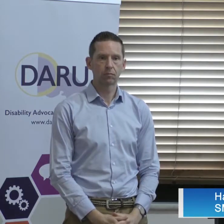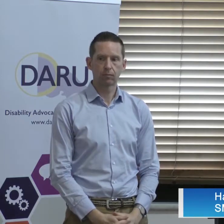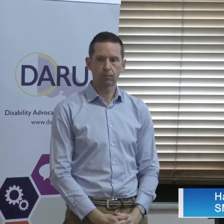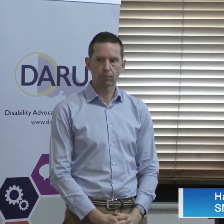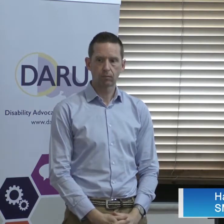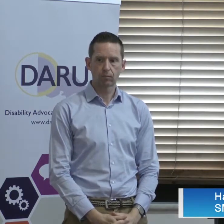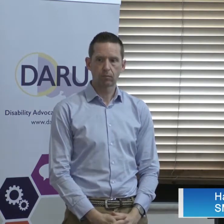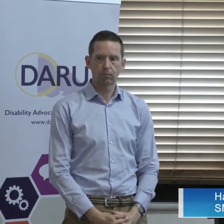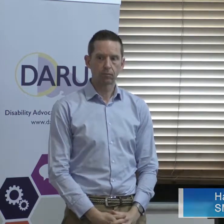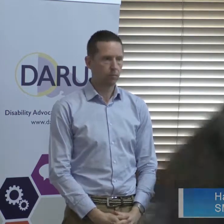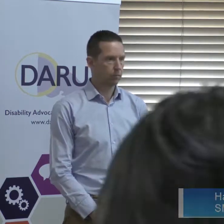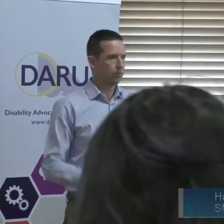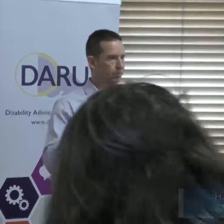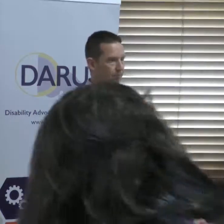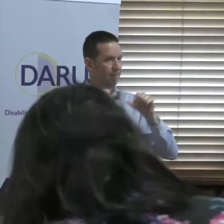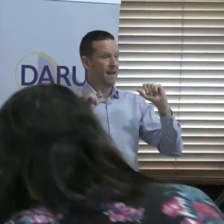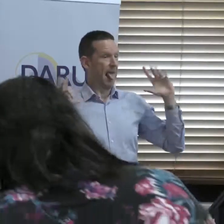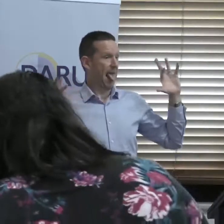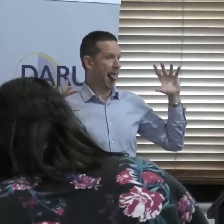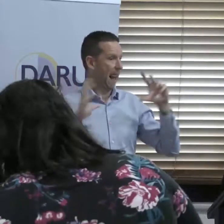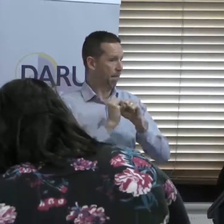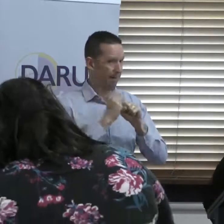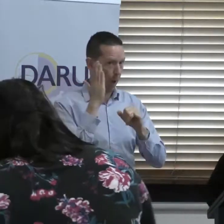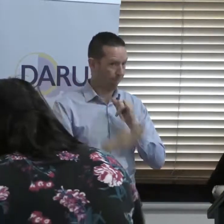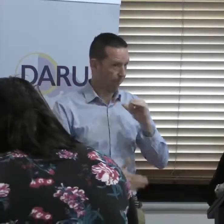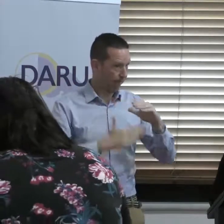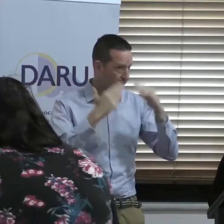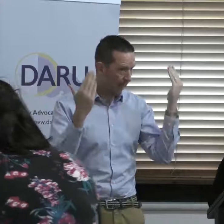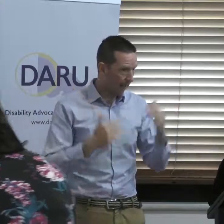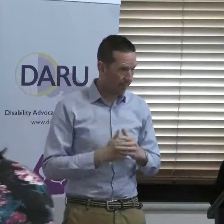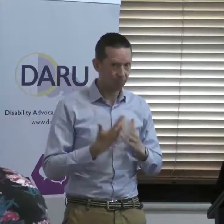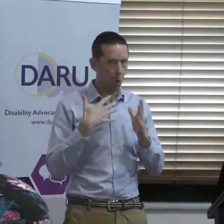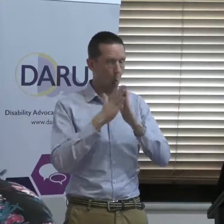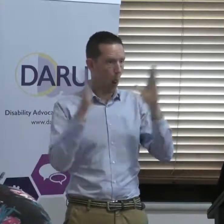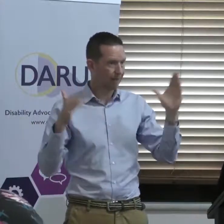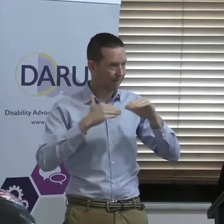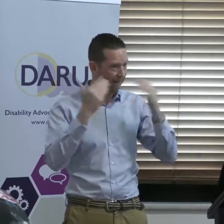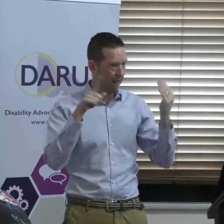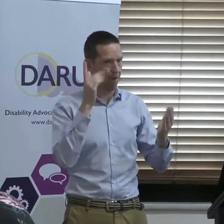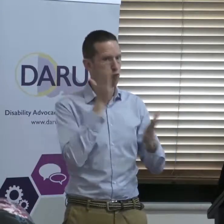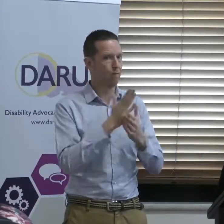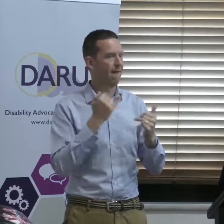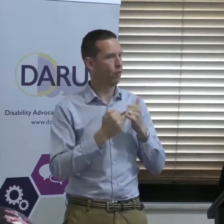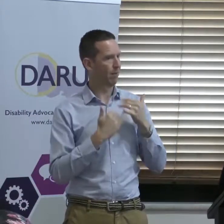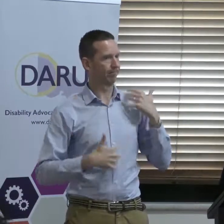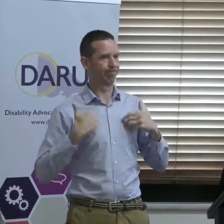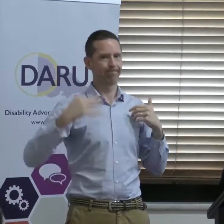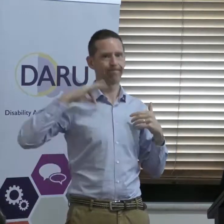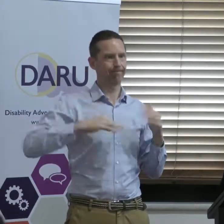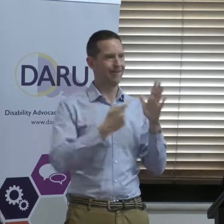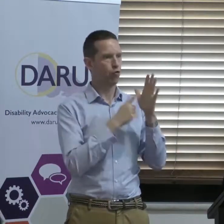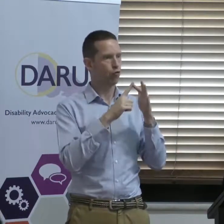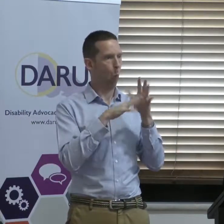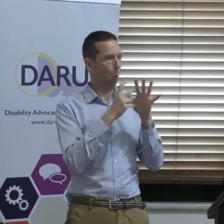Okay, we've come to the end of the day. It's been a long day, but it's been very rewarding.